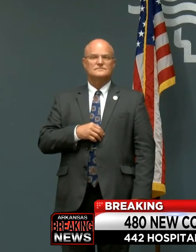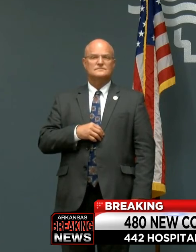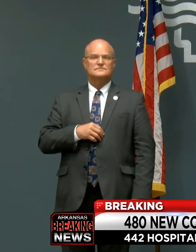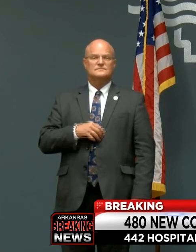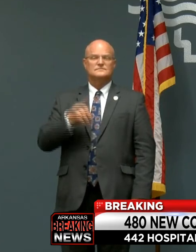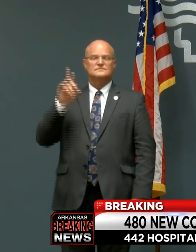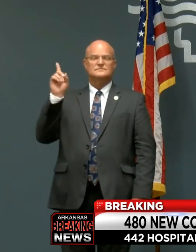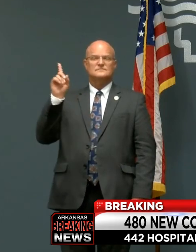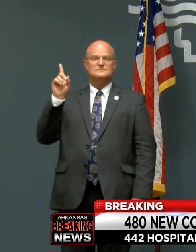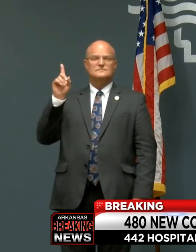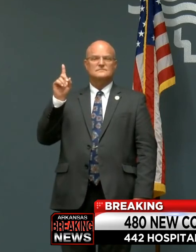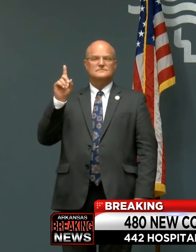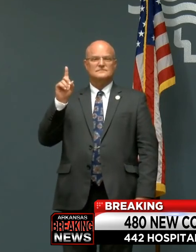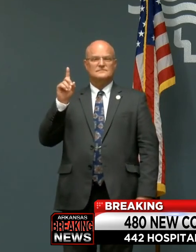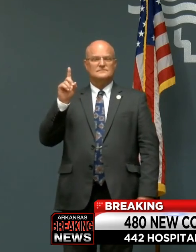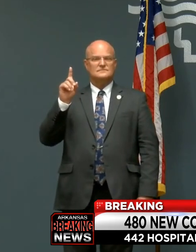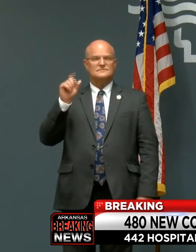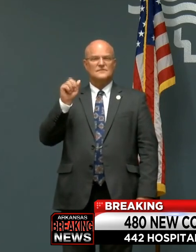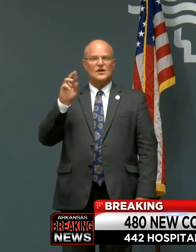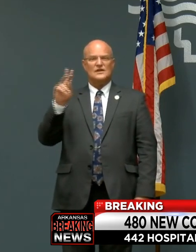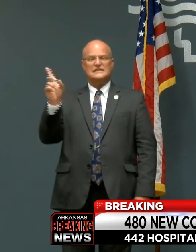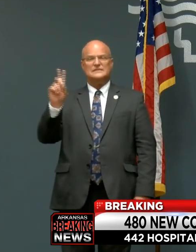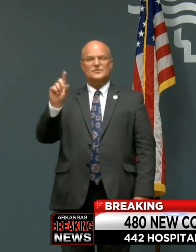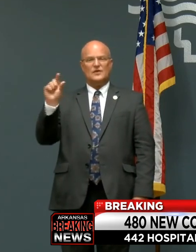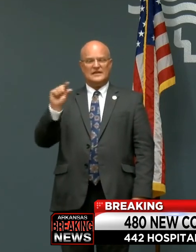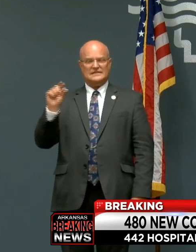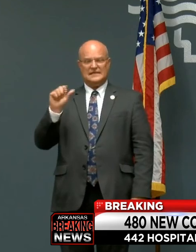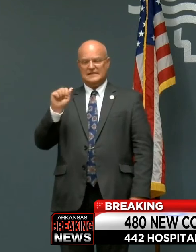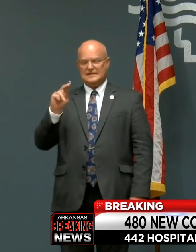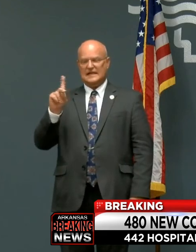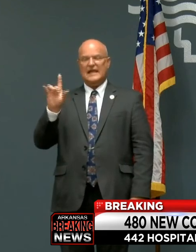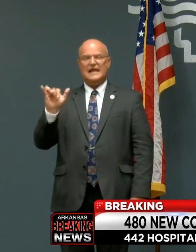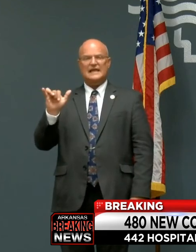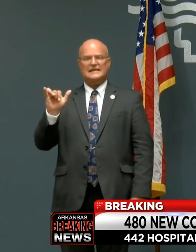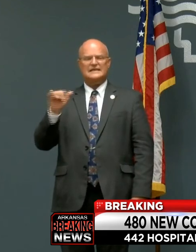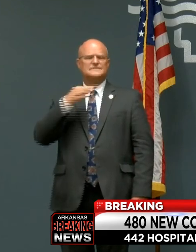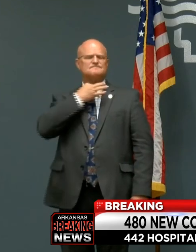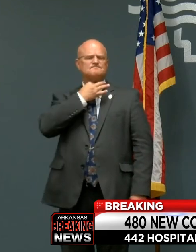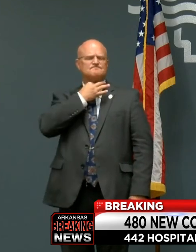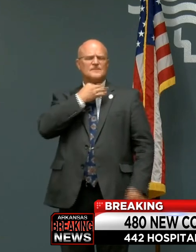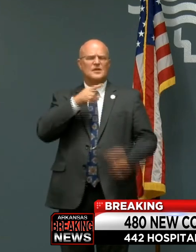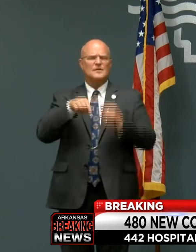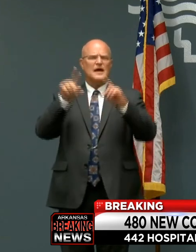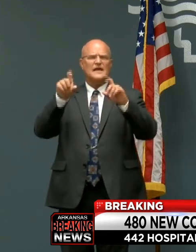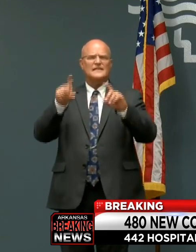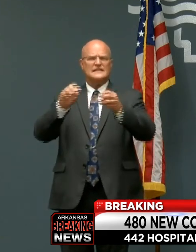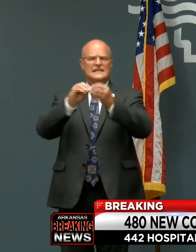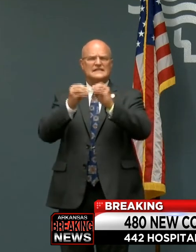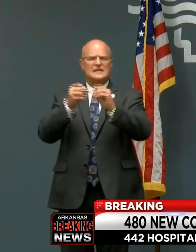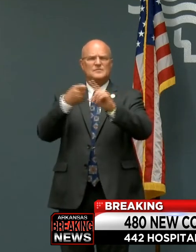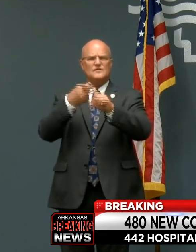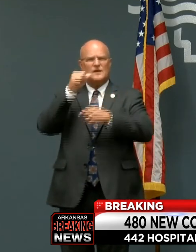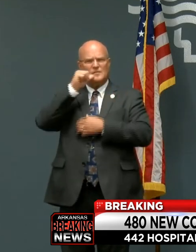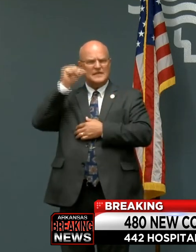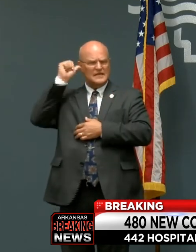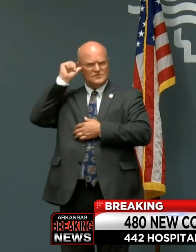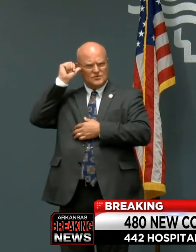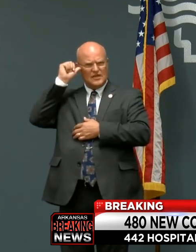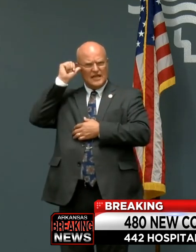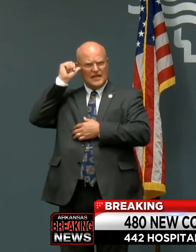This is Andy Davis with the Arkansas Democrat Gazette. I was just wondering on the test numbers from